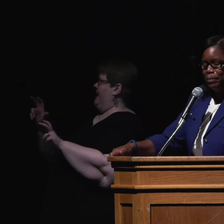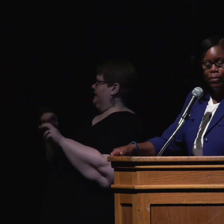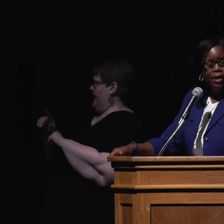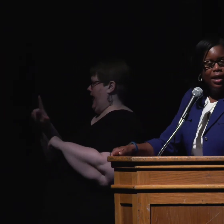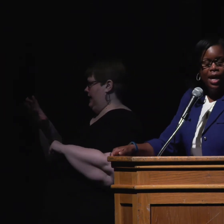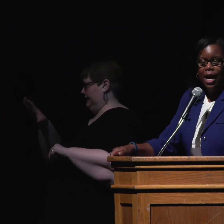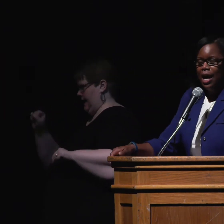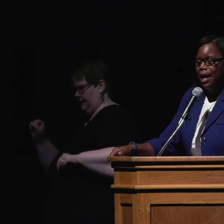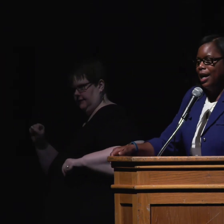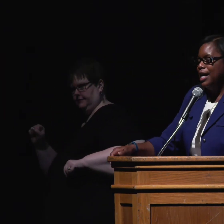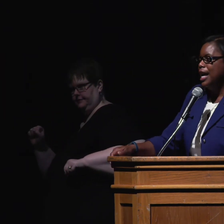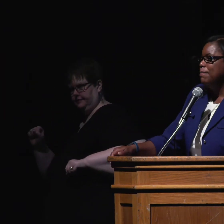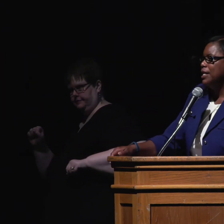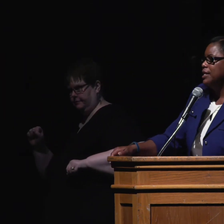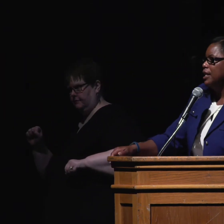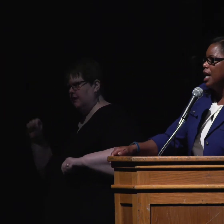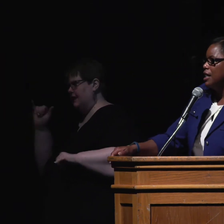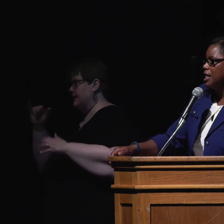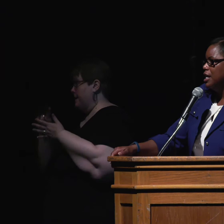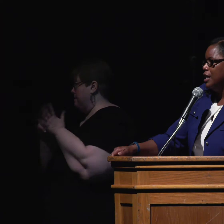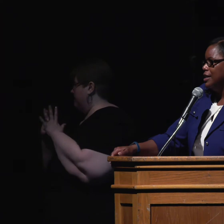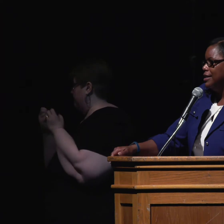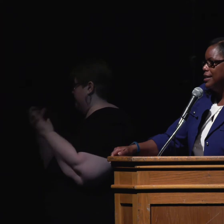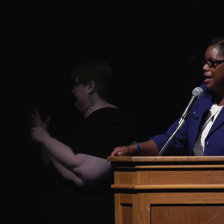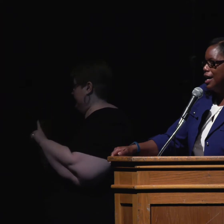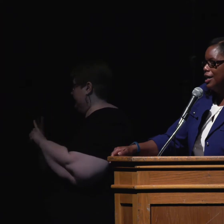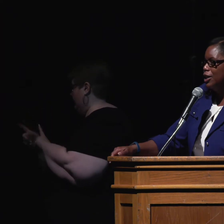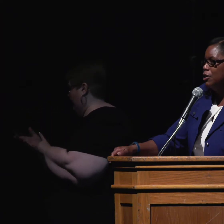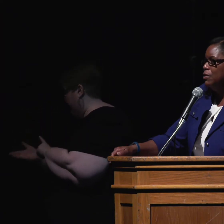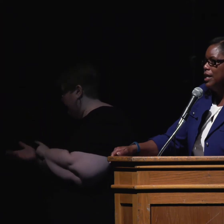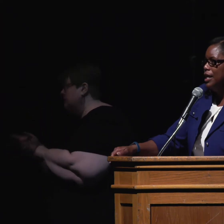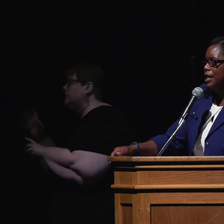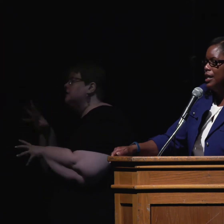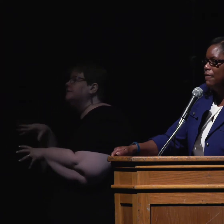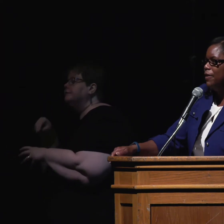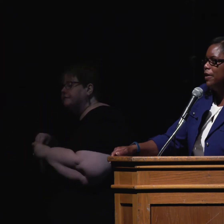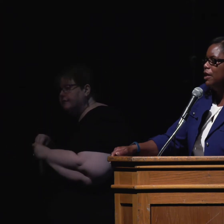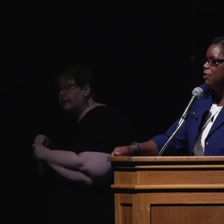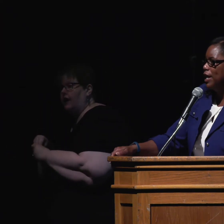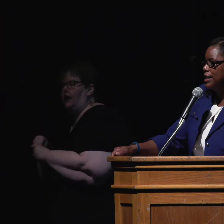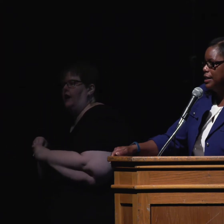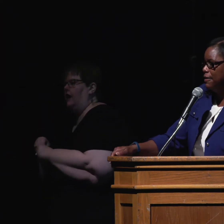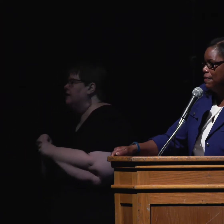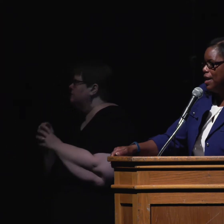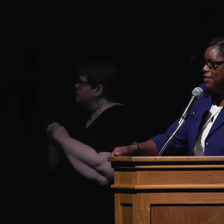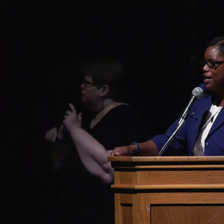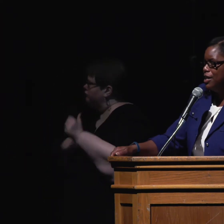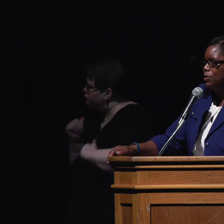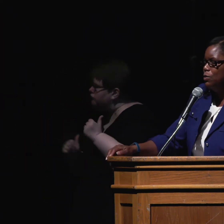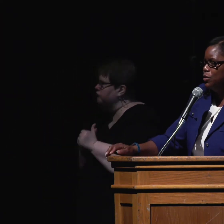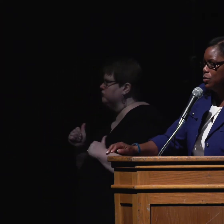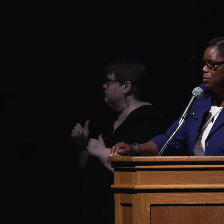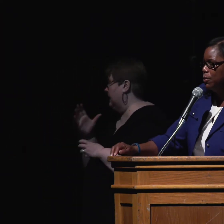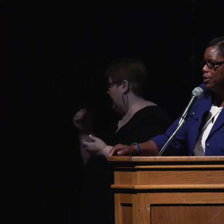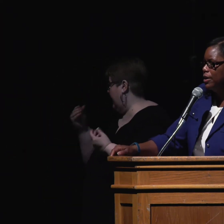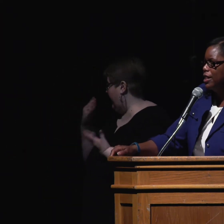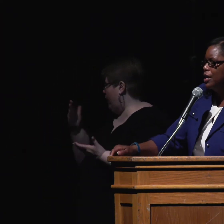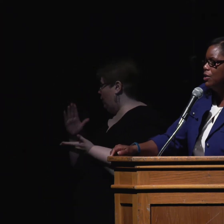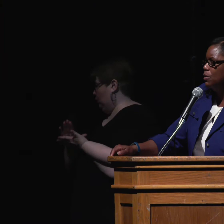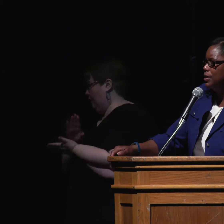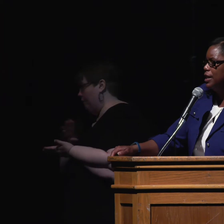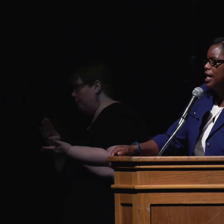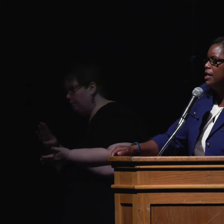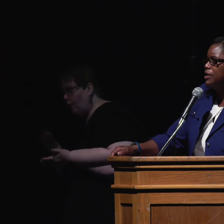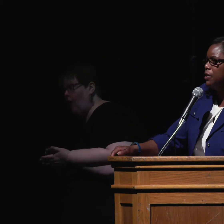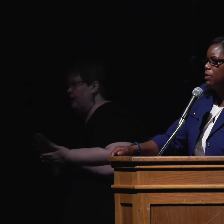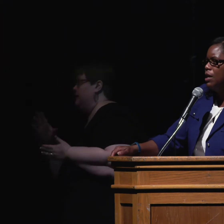LCS. And that meant a lot of things, including a very aggressive, and thank you school board, thank